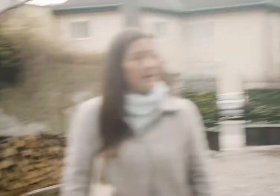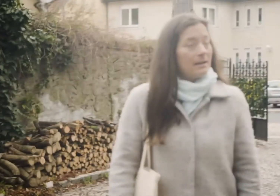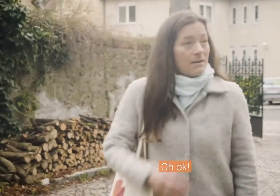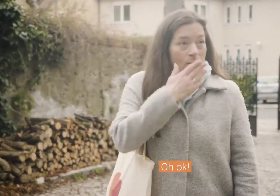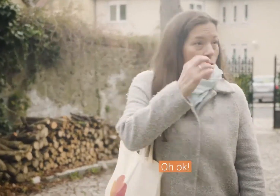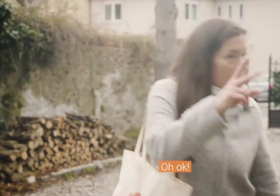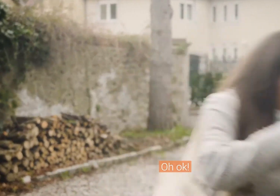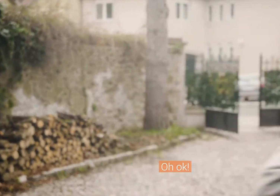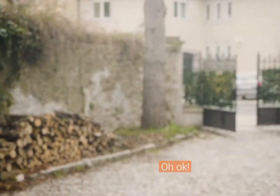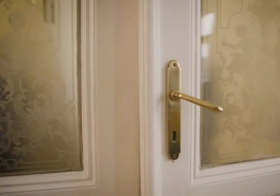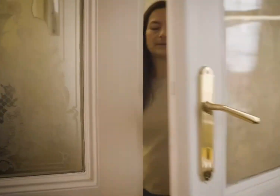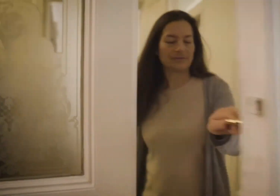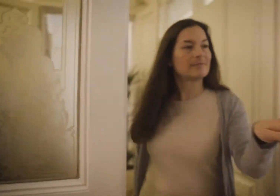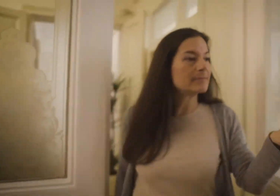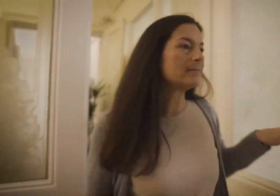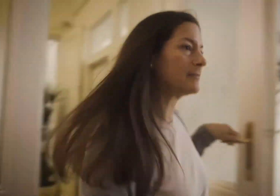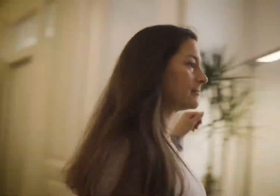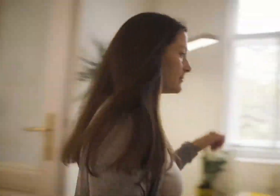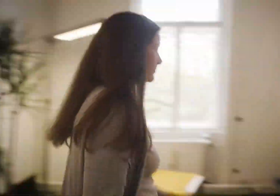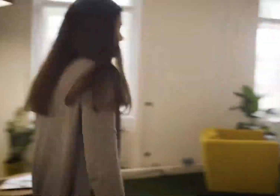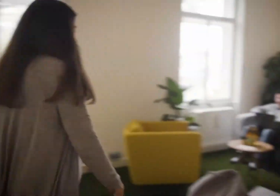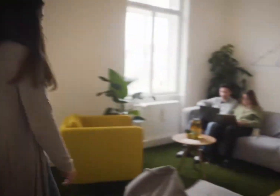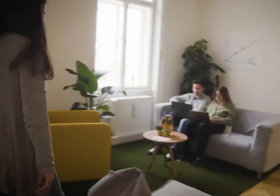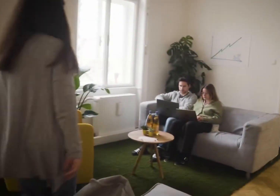want to sign basic phrases? Do you hope to communicate with